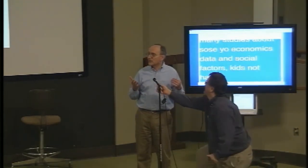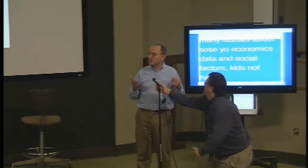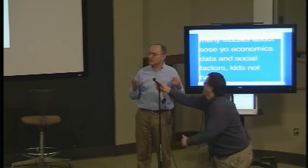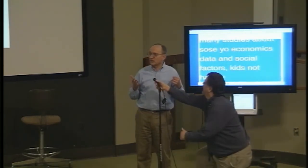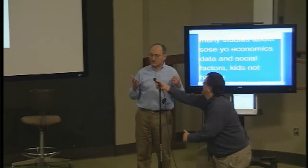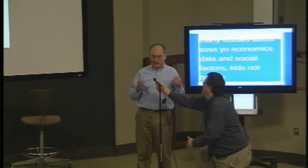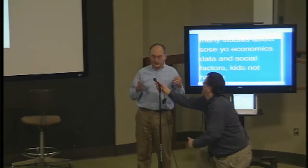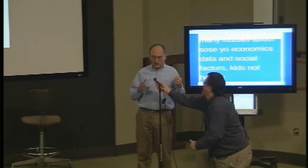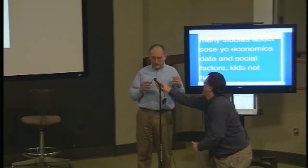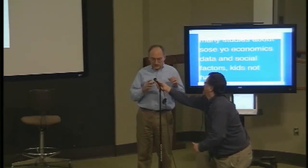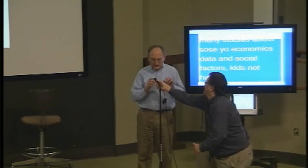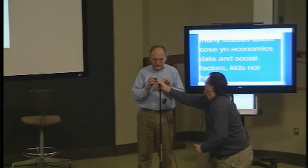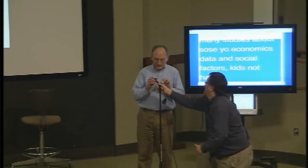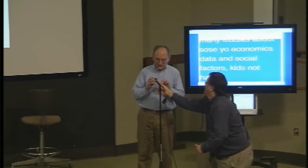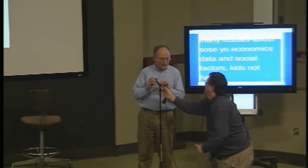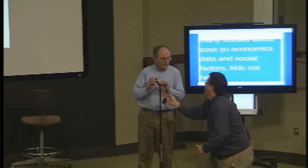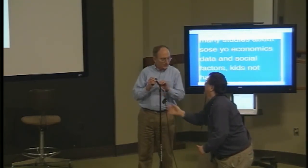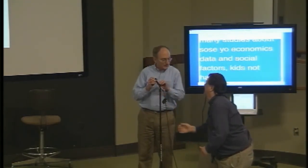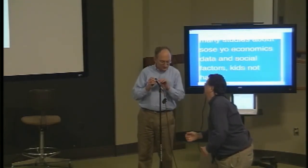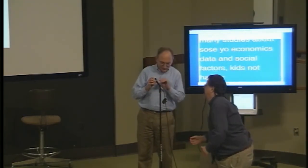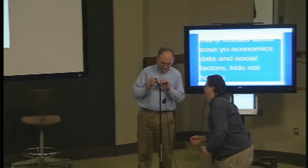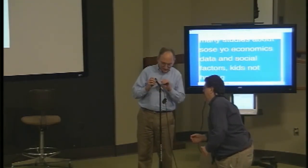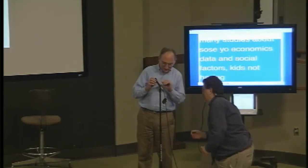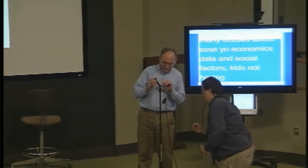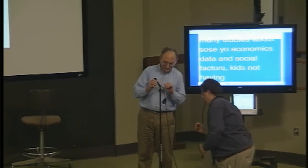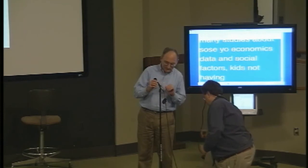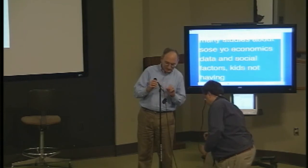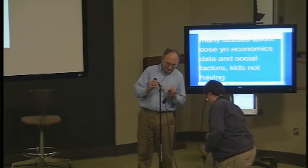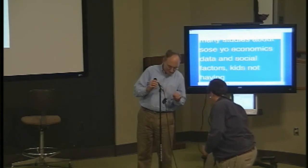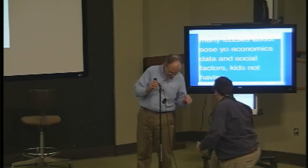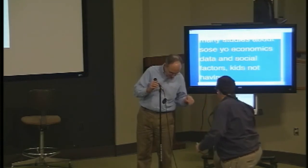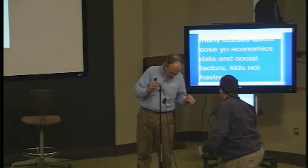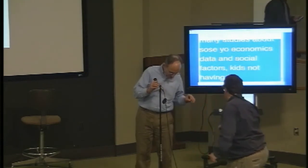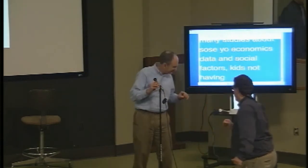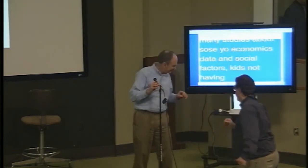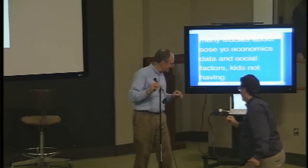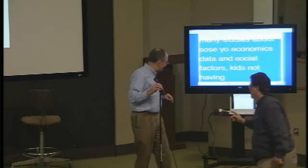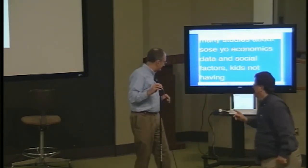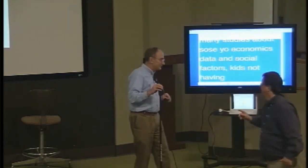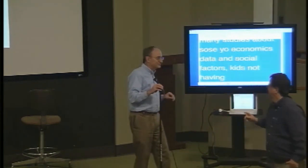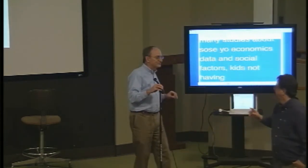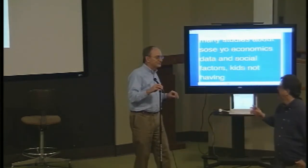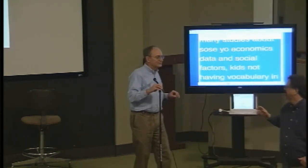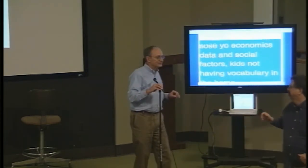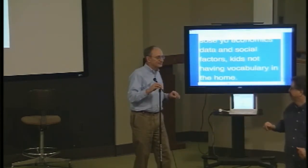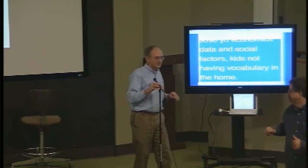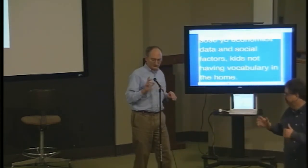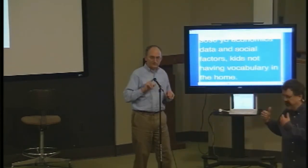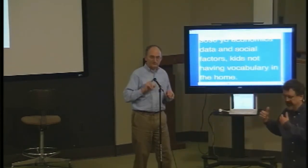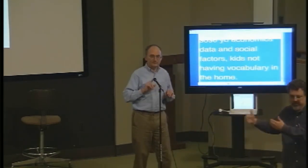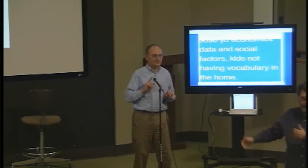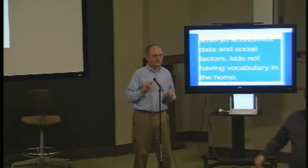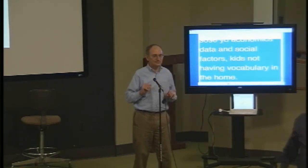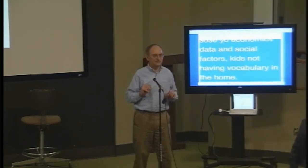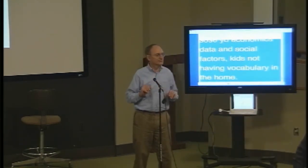And so, is this a? Are we on? Okay. Right.